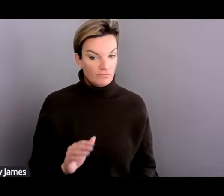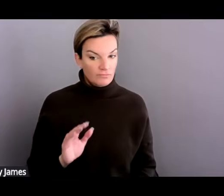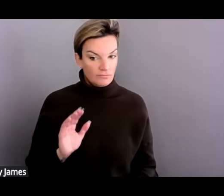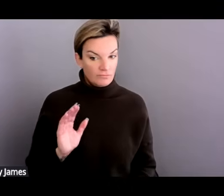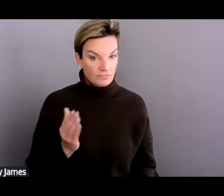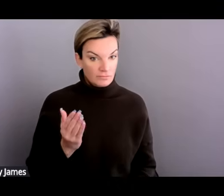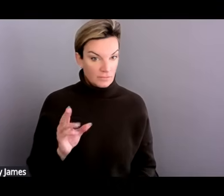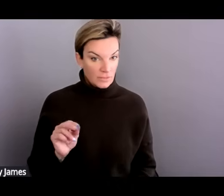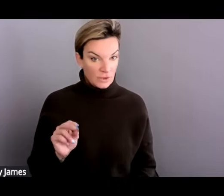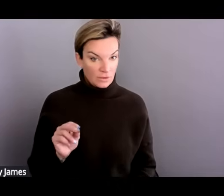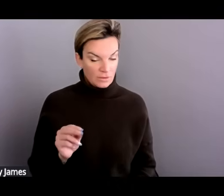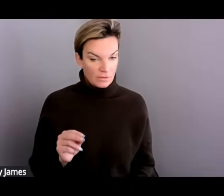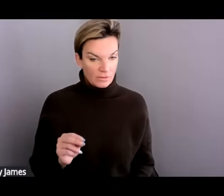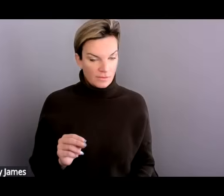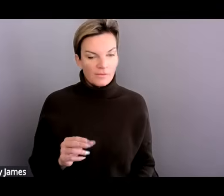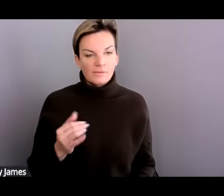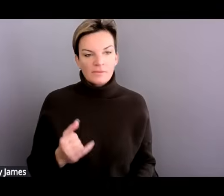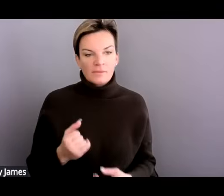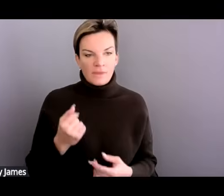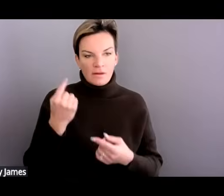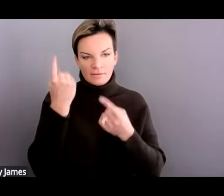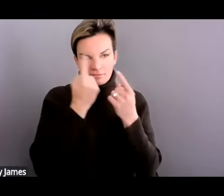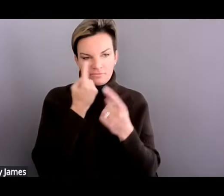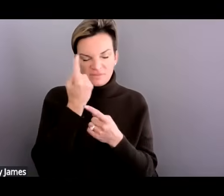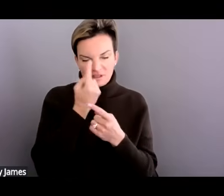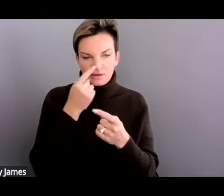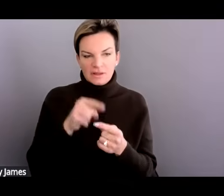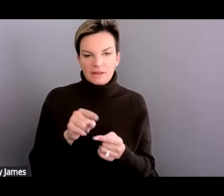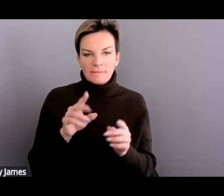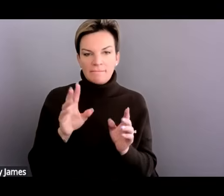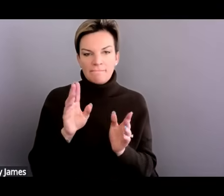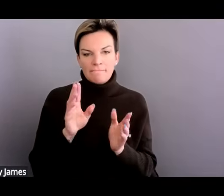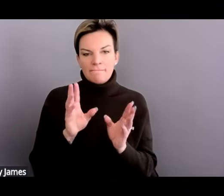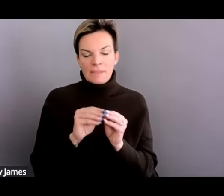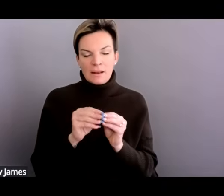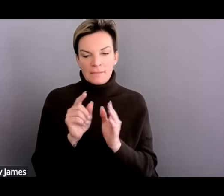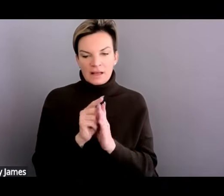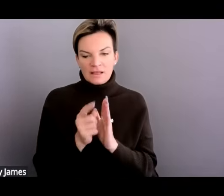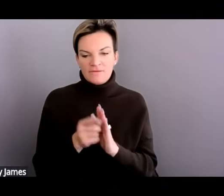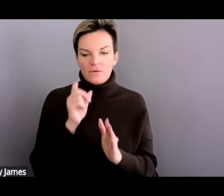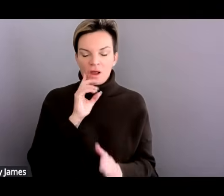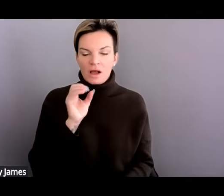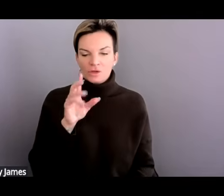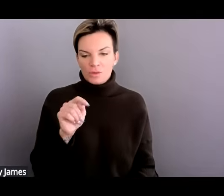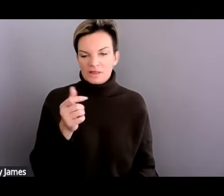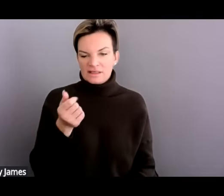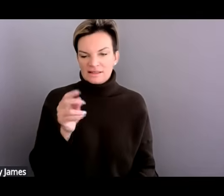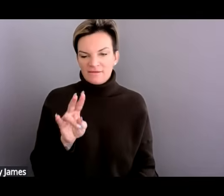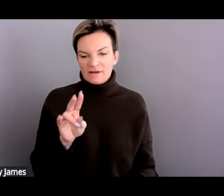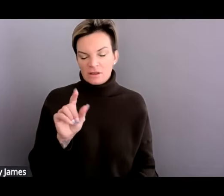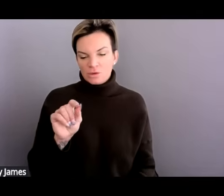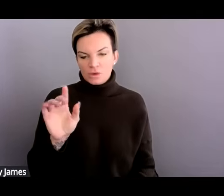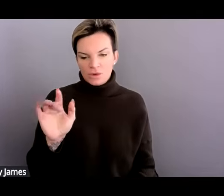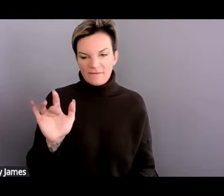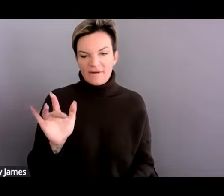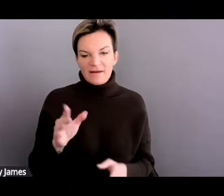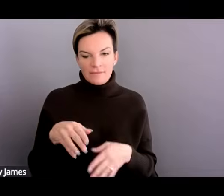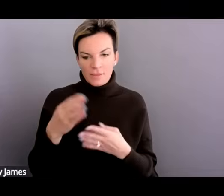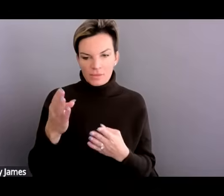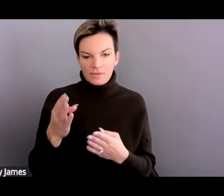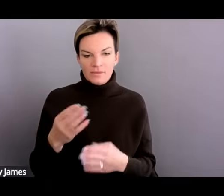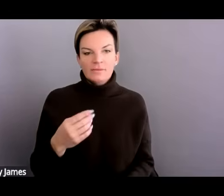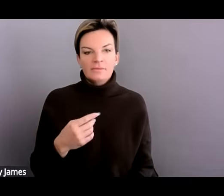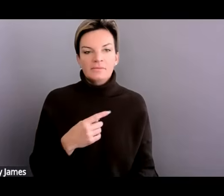The consideration of the meeting minutes for the October 17th, 2025 meeting. I need a motion. So